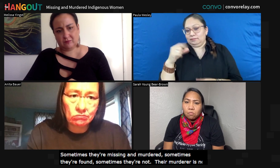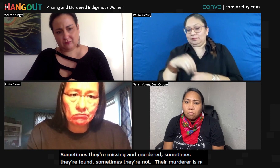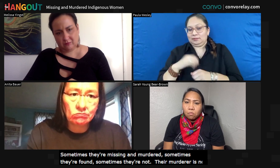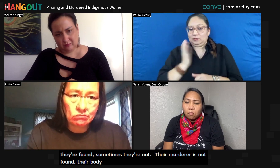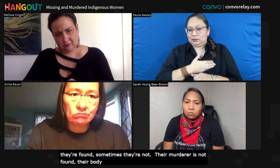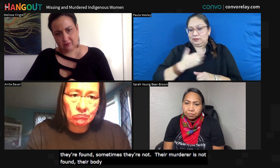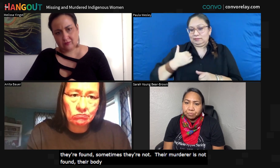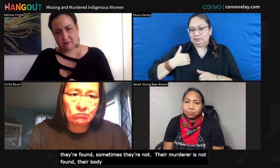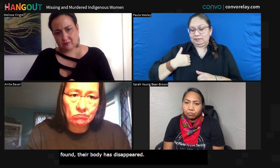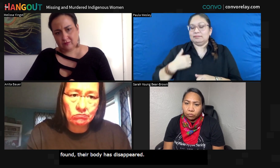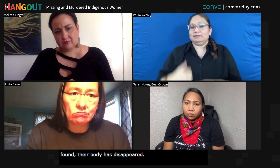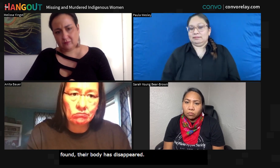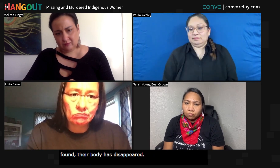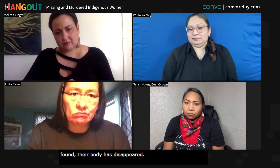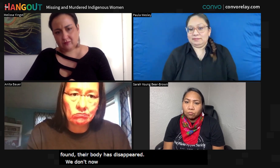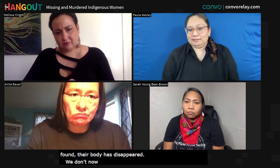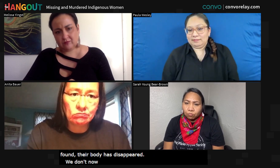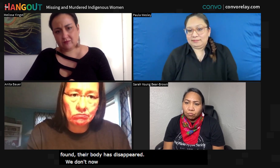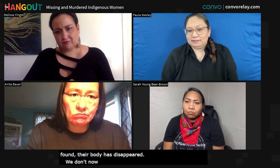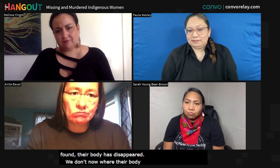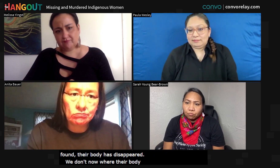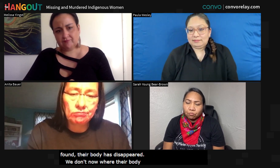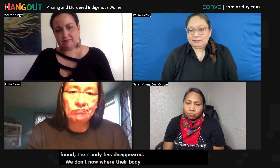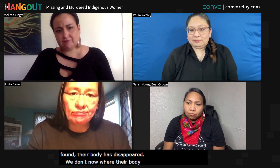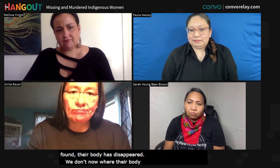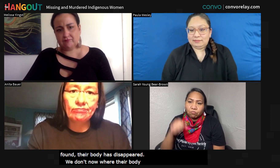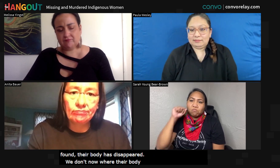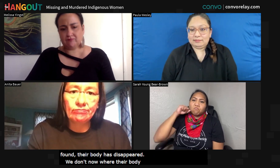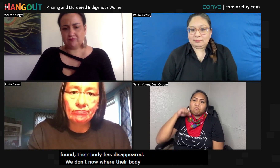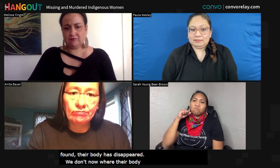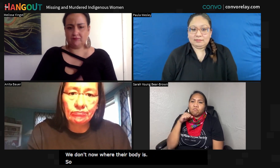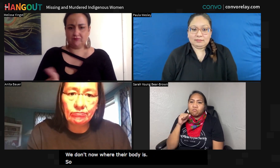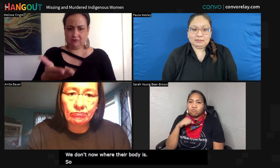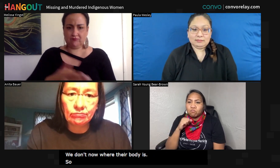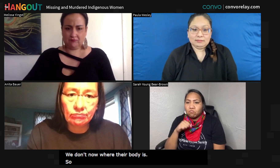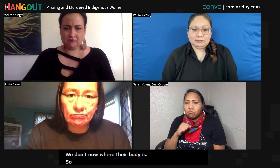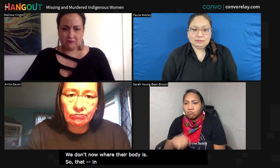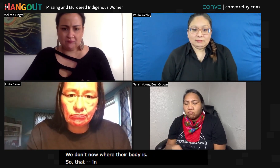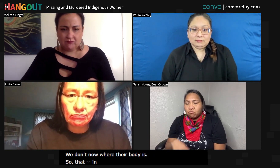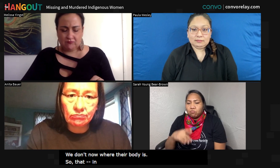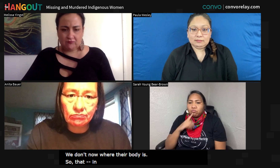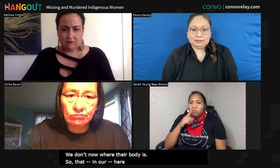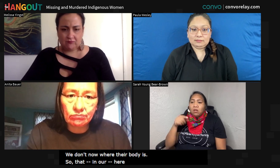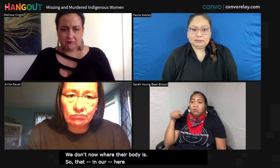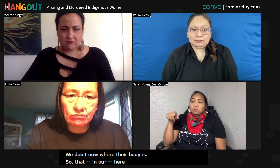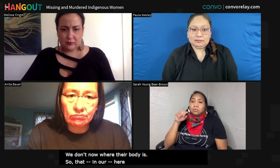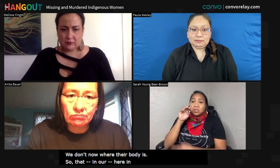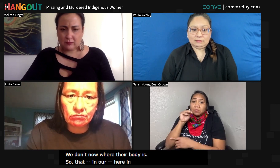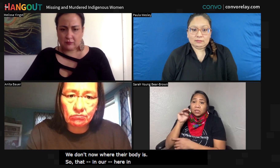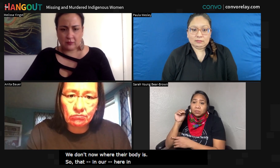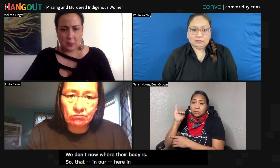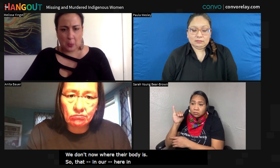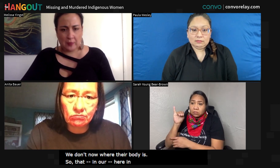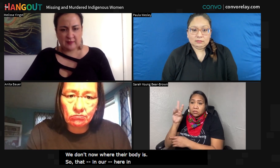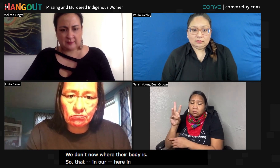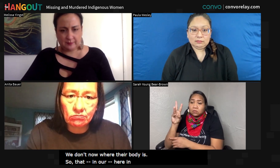So that here in Canada, we have the murdered missing women, Indigenous women and girls. Yeah, and